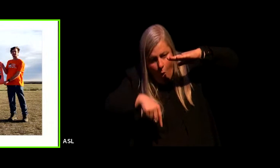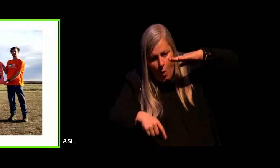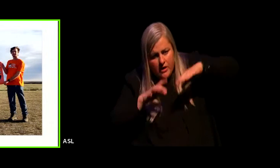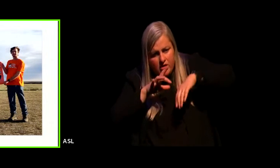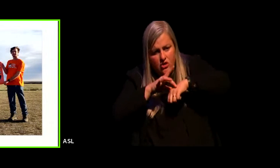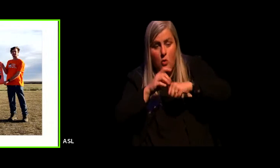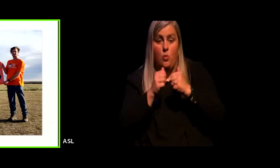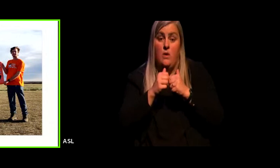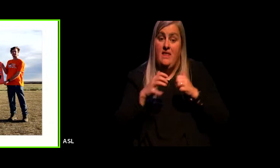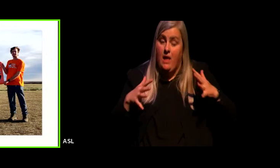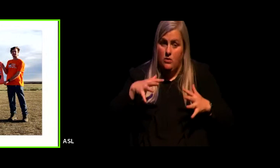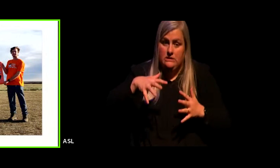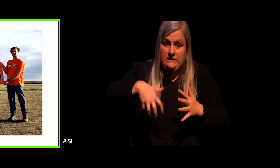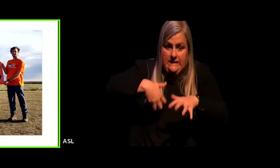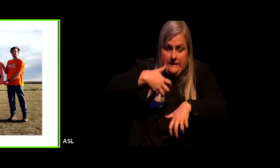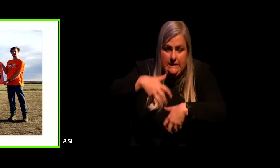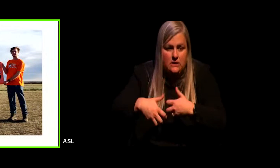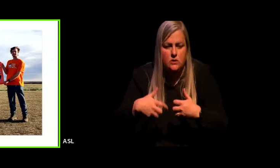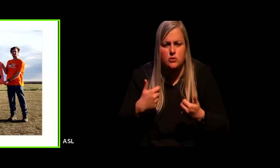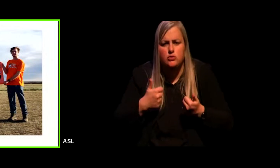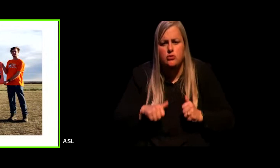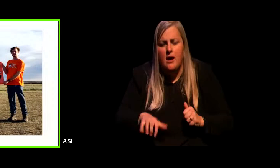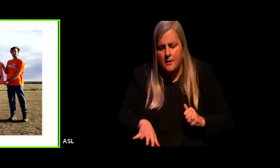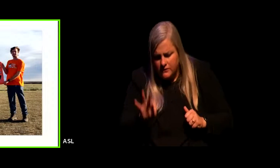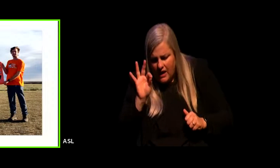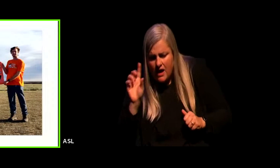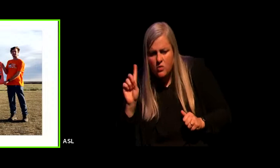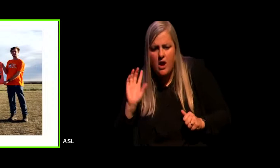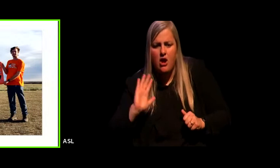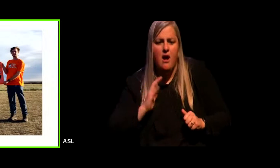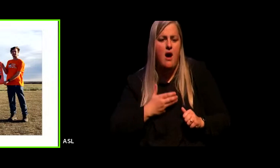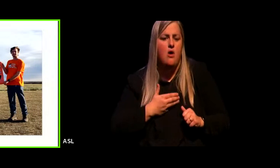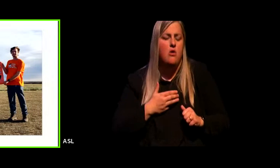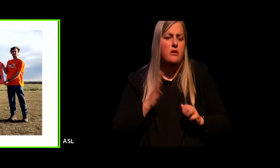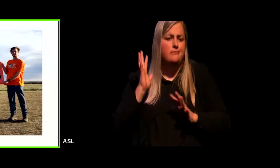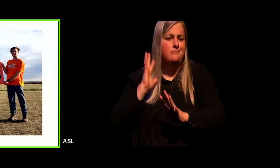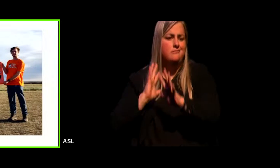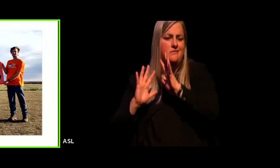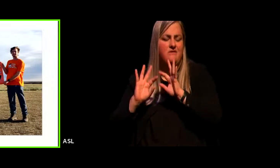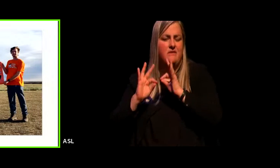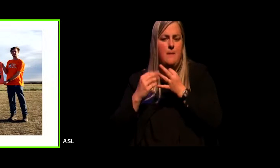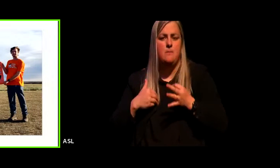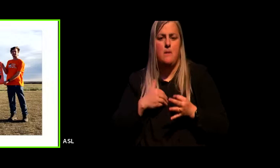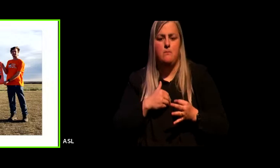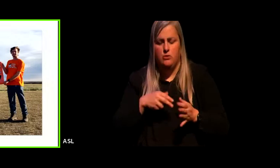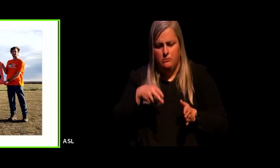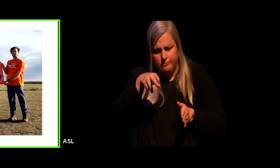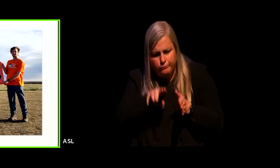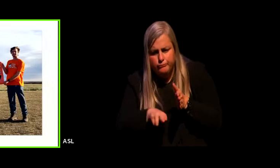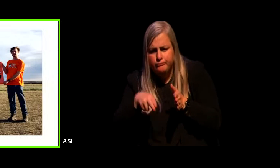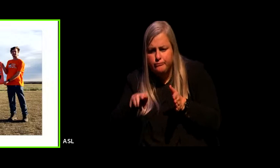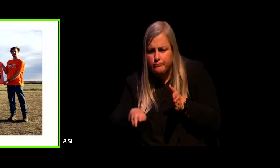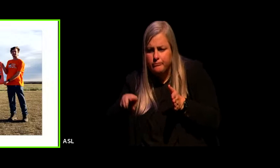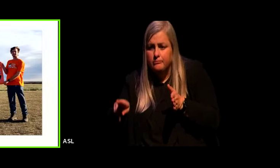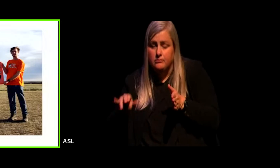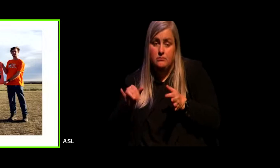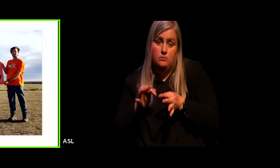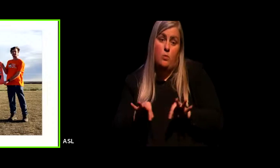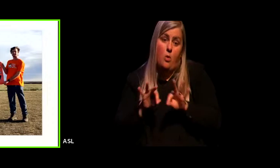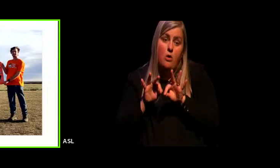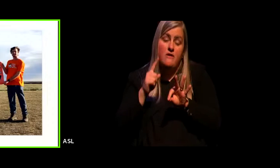try to detect places where our ancestors and relatives may be buried. Of course, this has become very important in the search for missing children